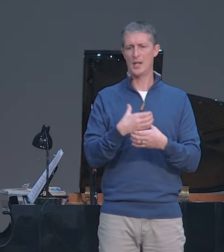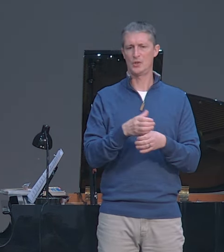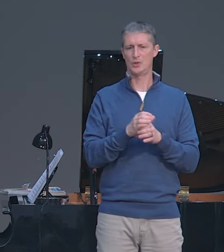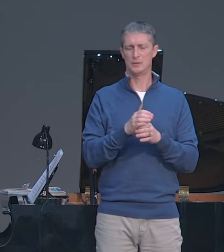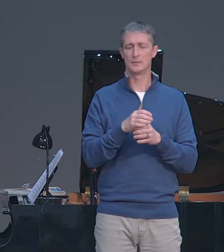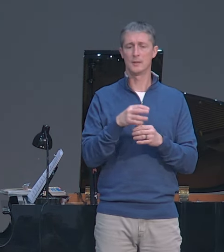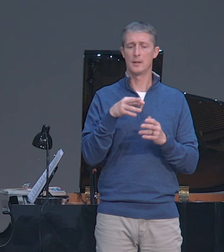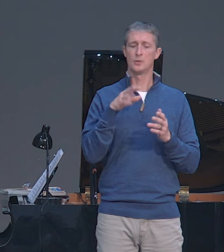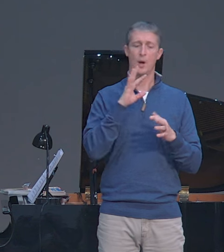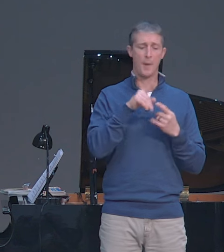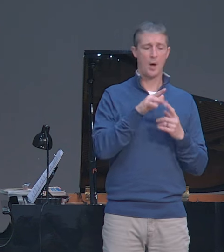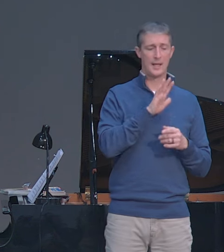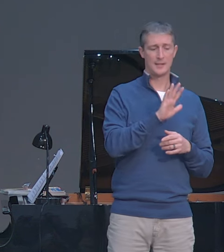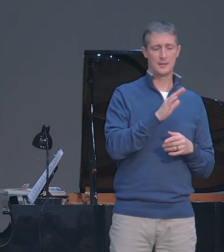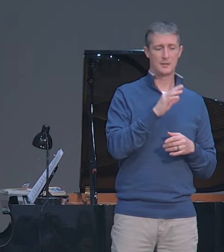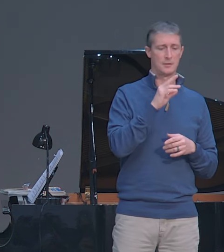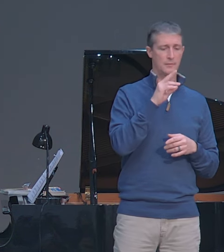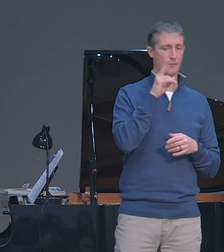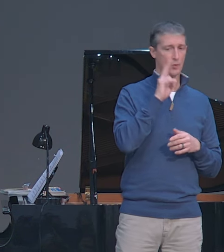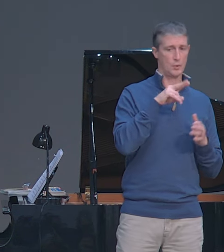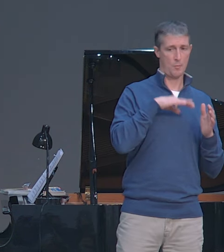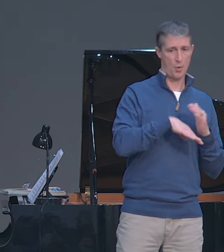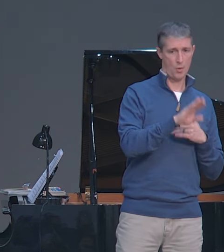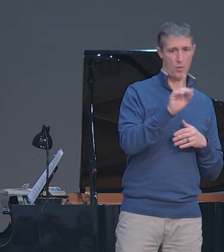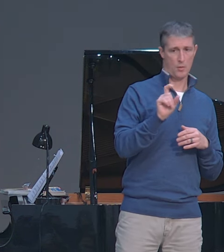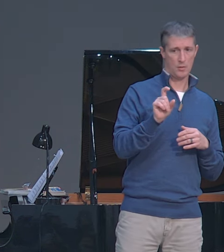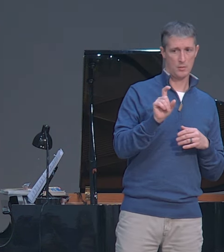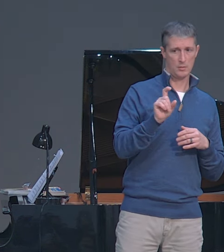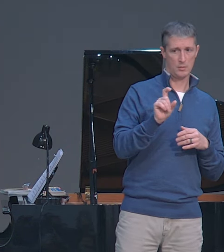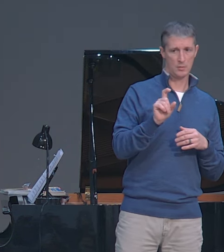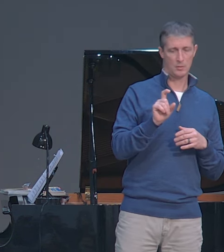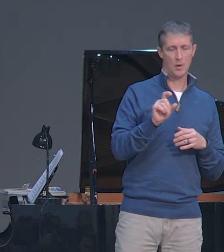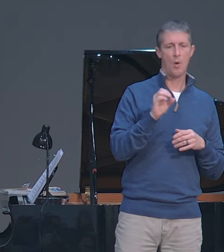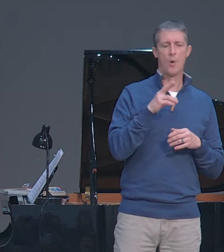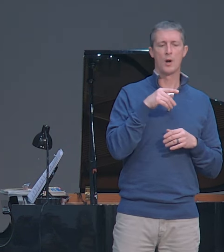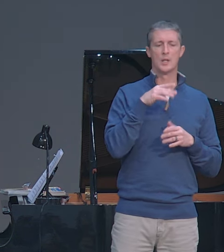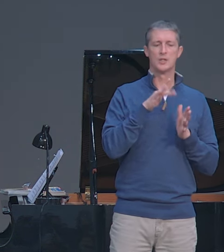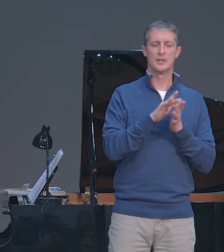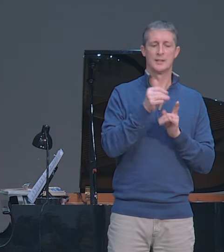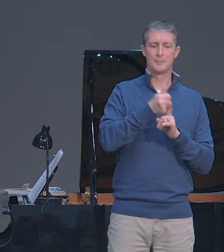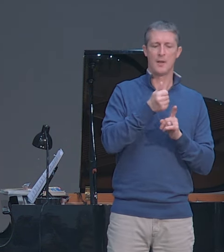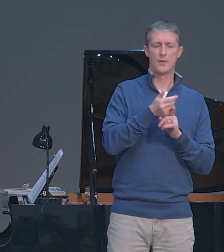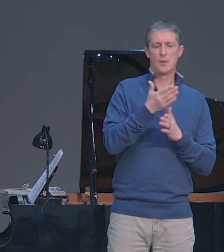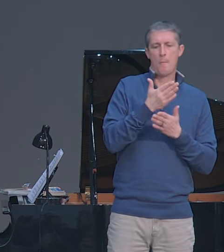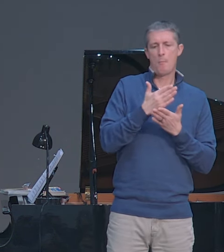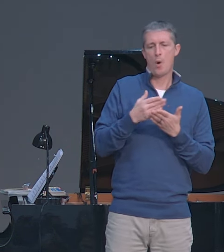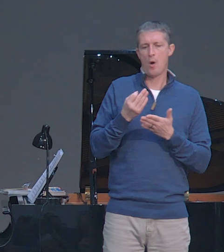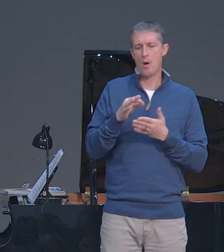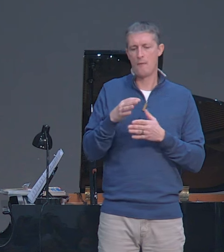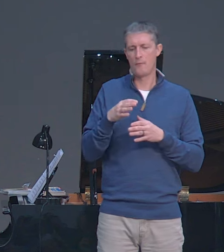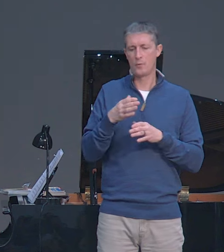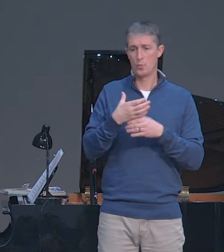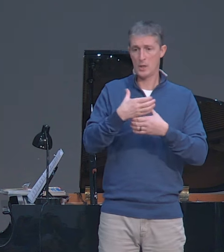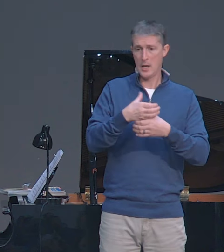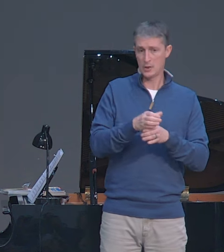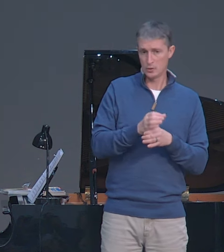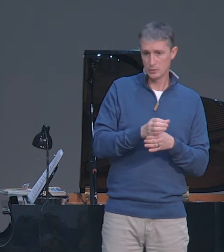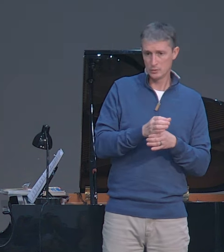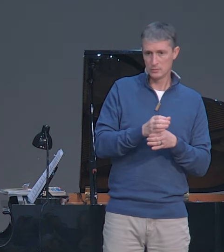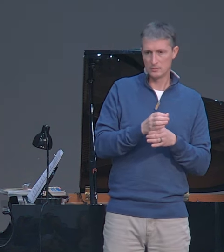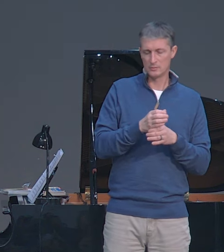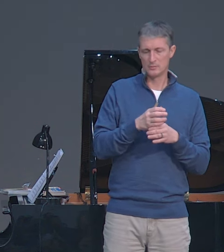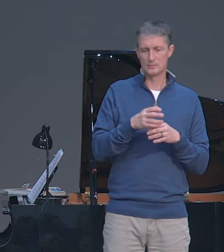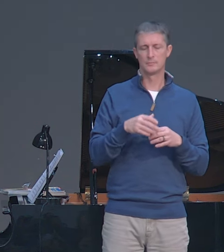birth? Is Paul saying here that Jesus is part of creation? No. Paul's using the